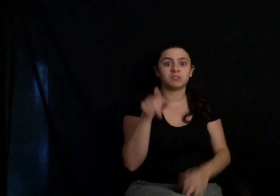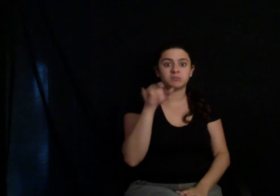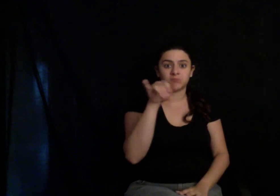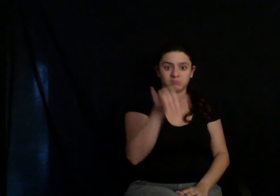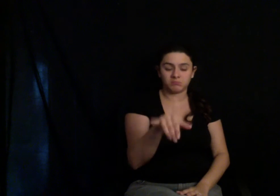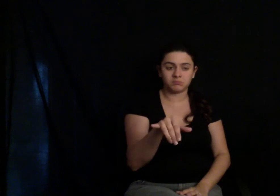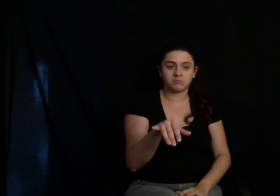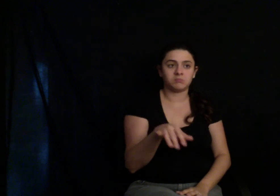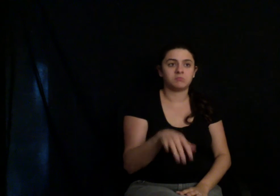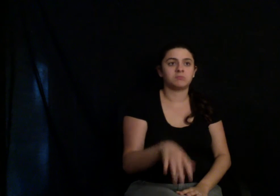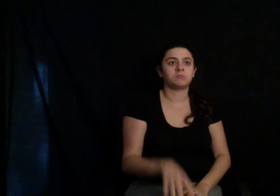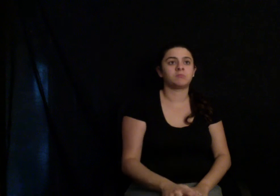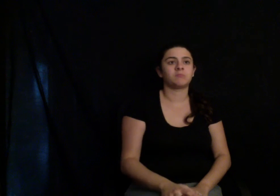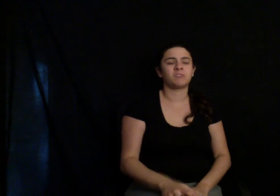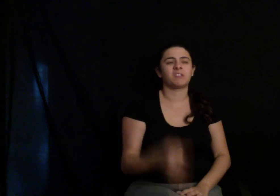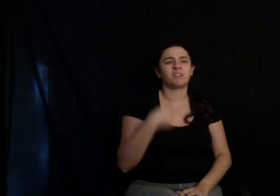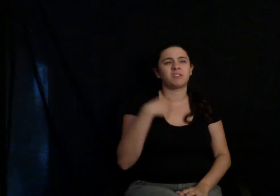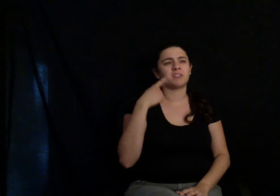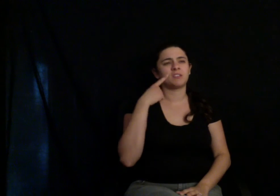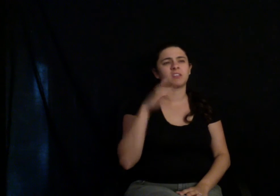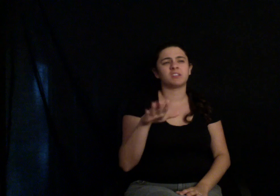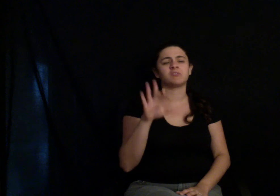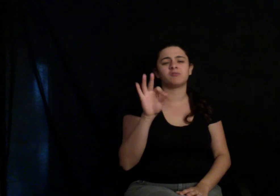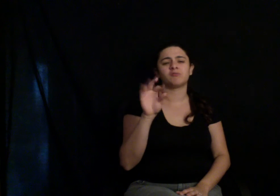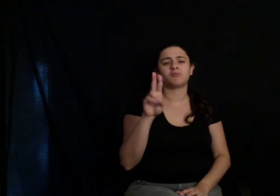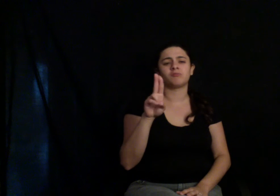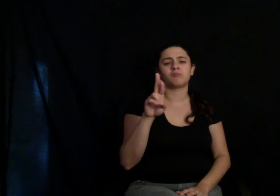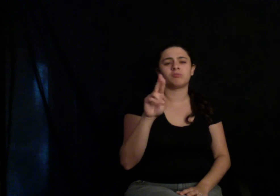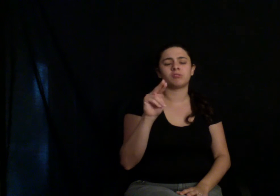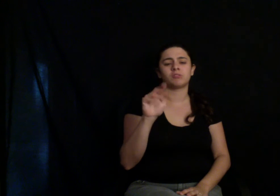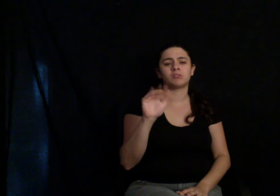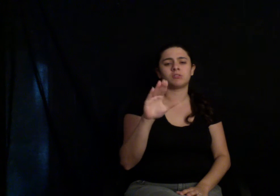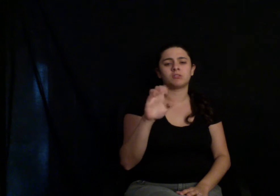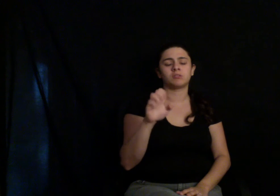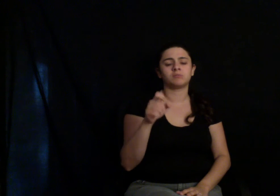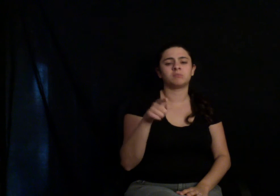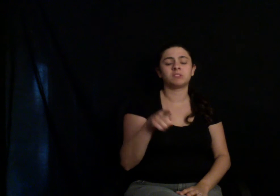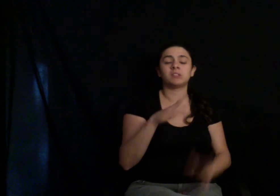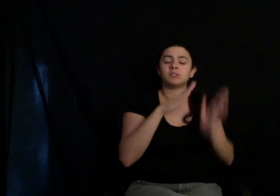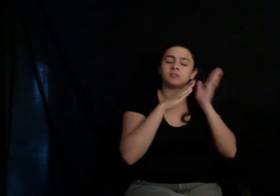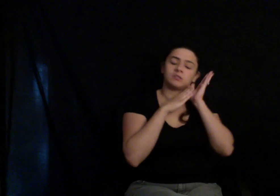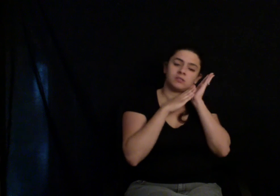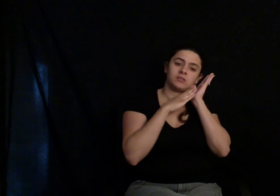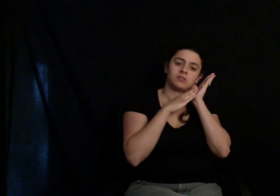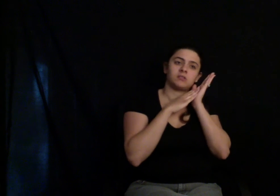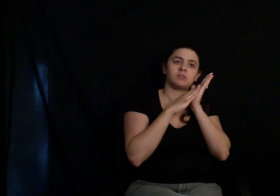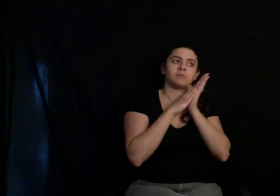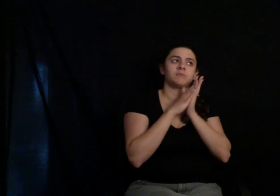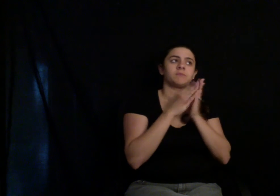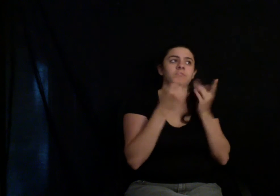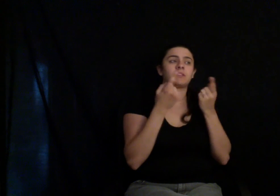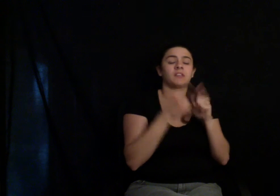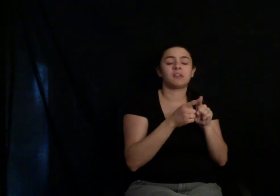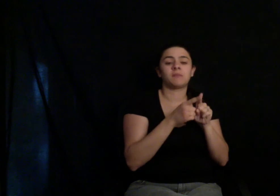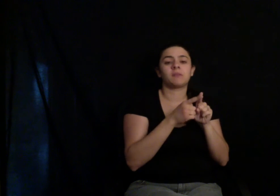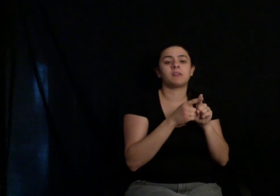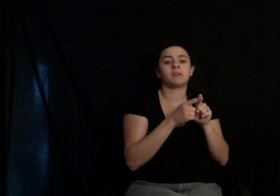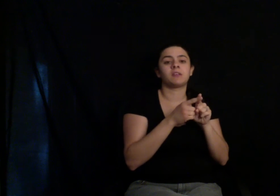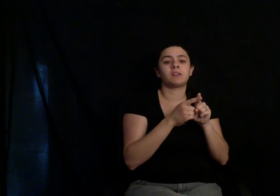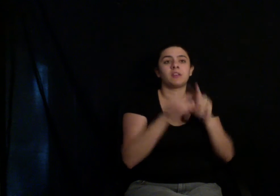furnace or something, and he was asleep, we believe, and he succumbed to the fumes. So for anybody